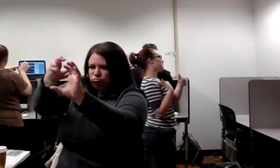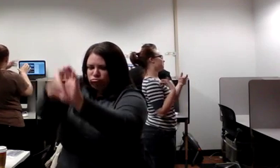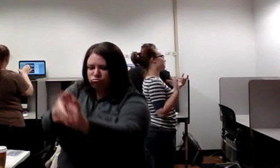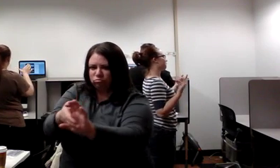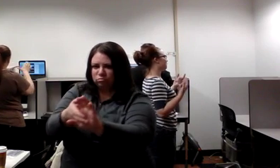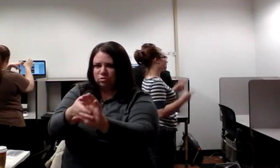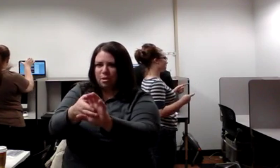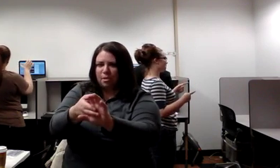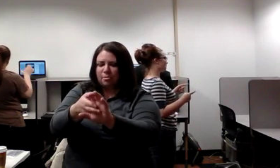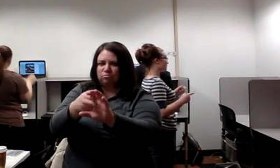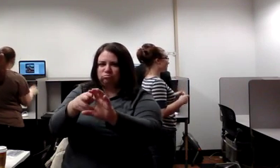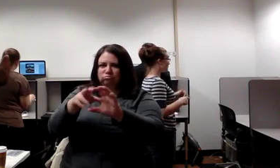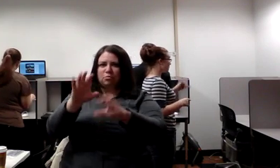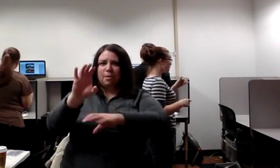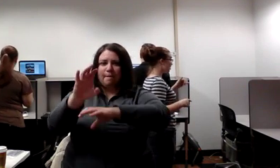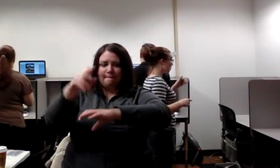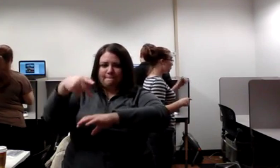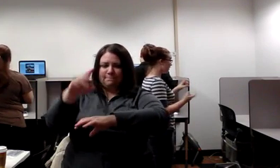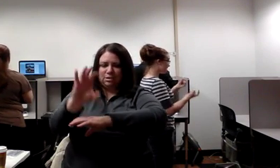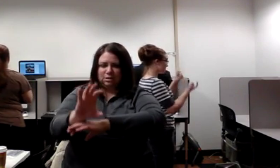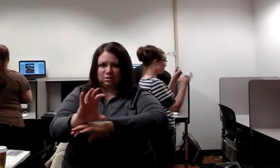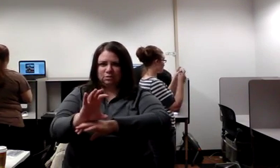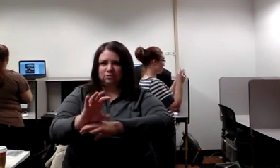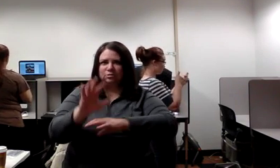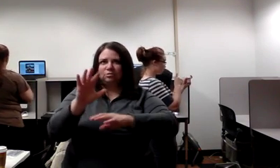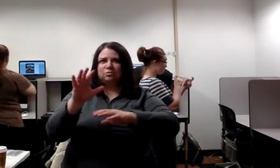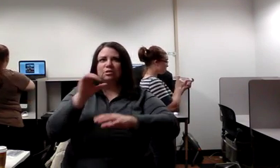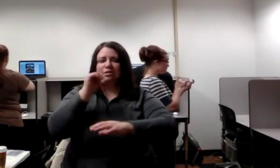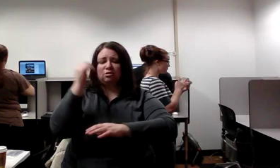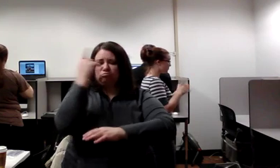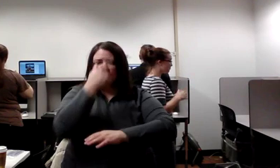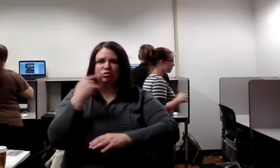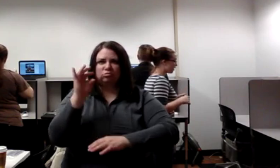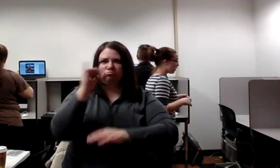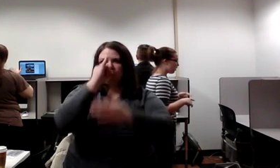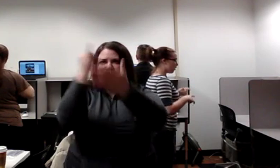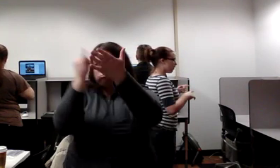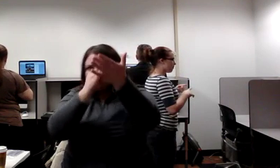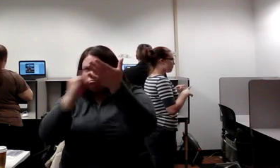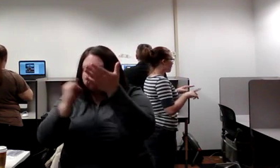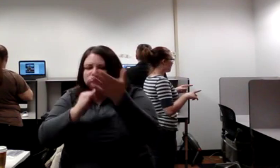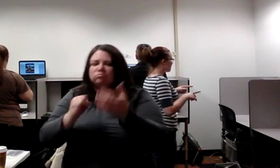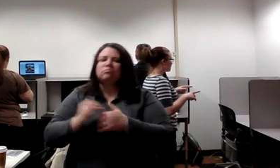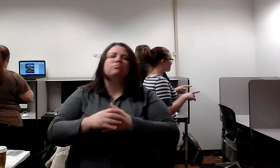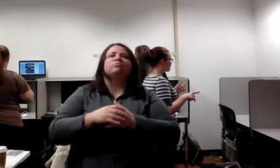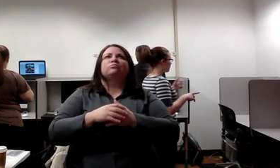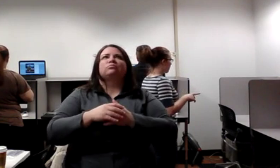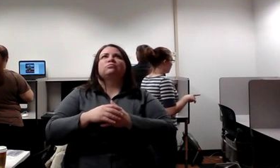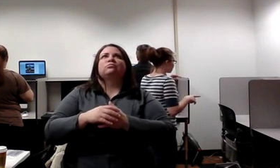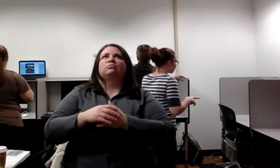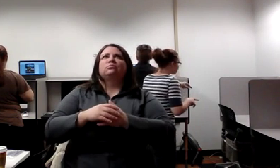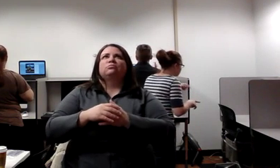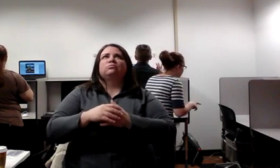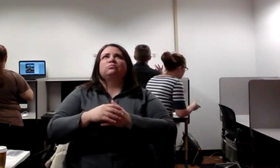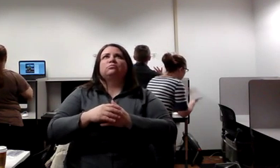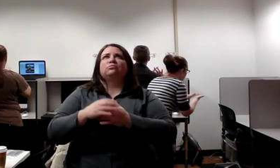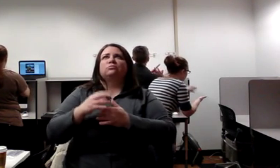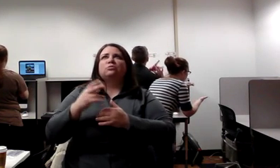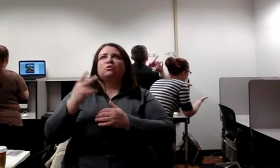the wonderful typography that they do. Of course, it was impossible to connect the dots looking forward when I was in college, but it was